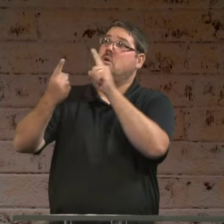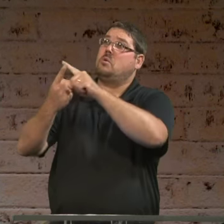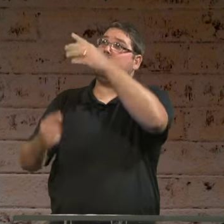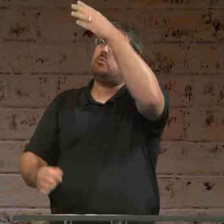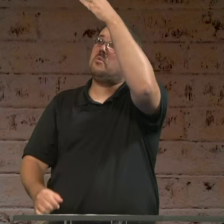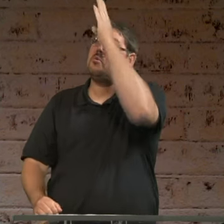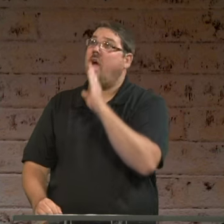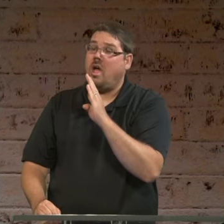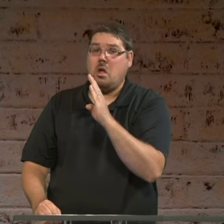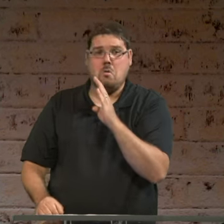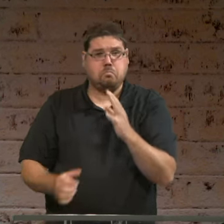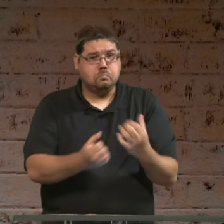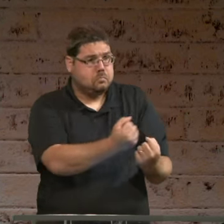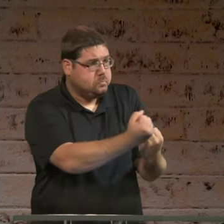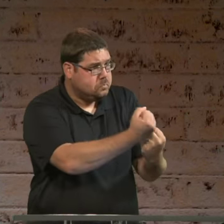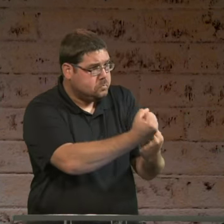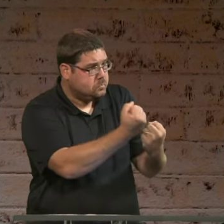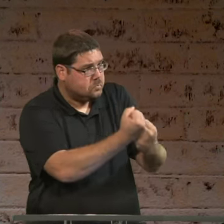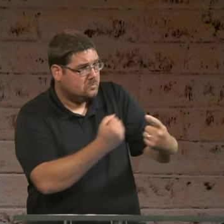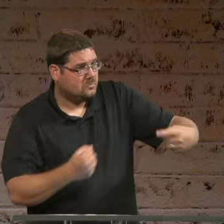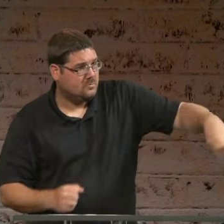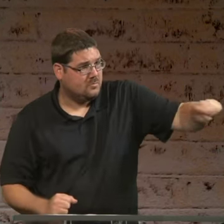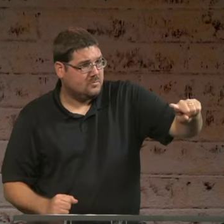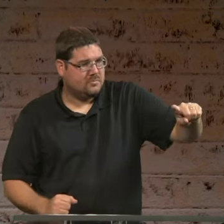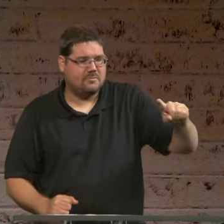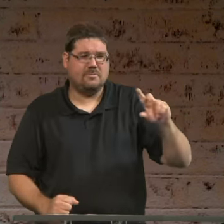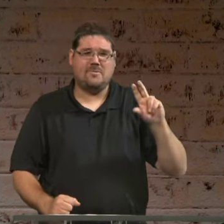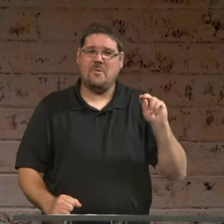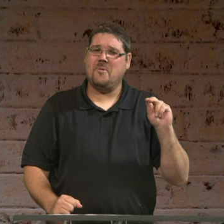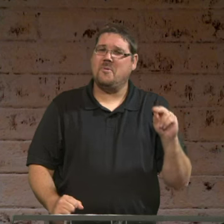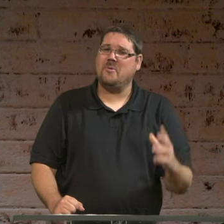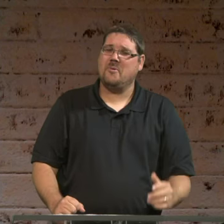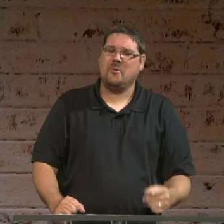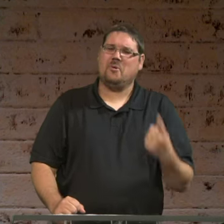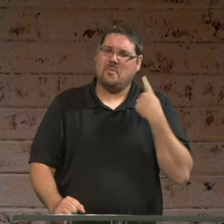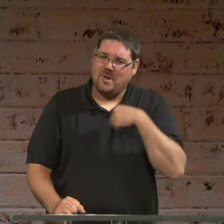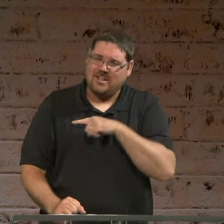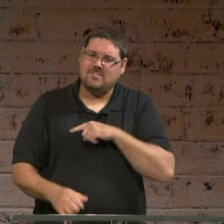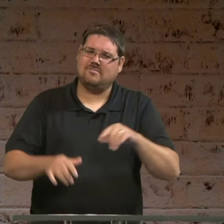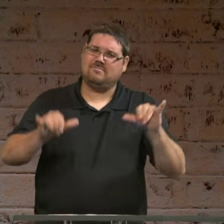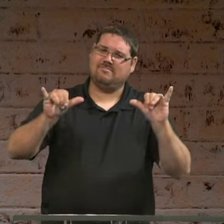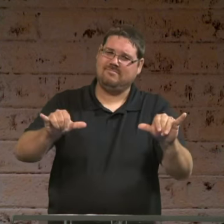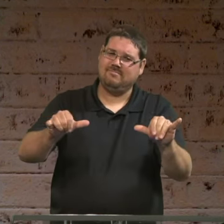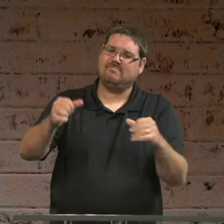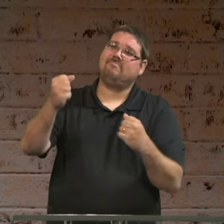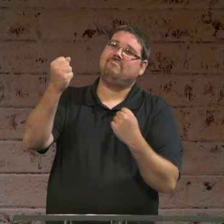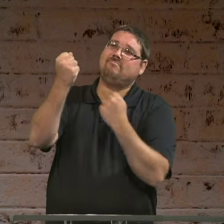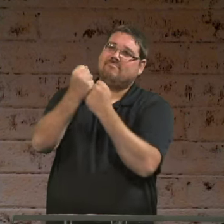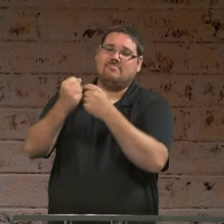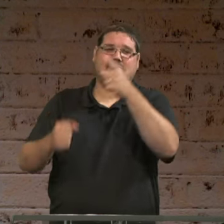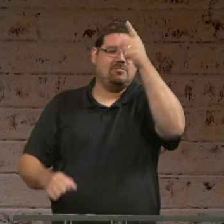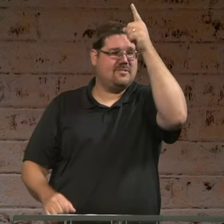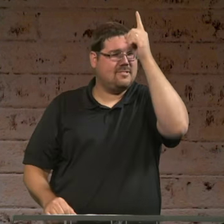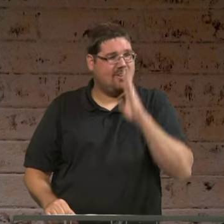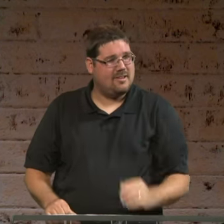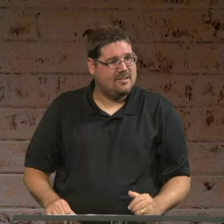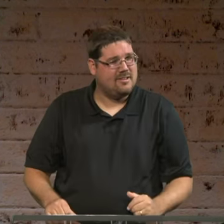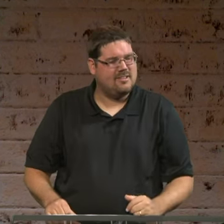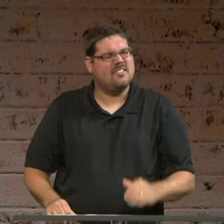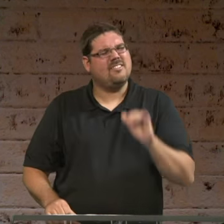Now, whoever is loyal to God, should they be cooperating with those kind of people? No. We need to continue